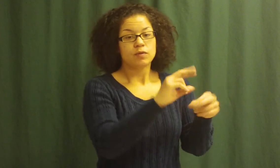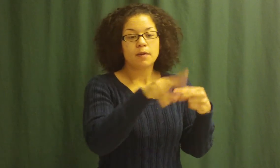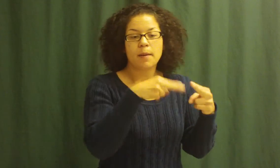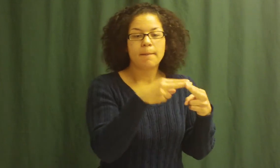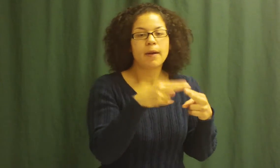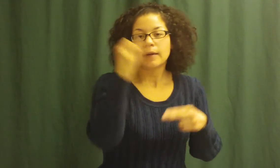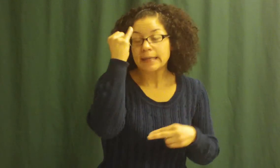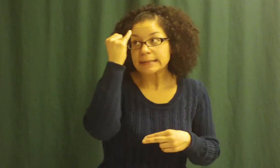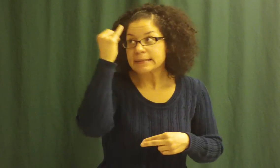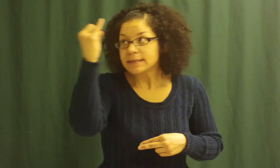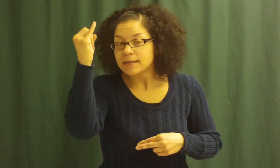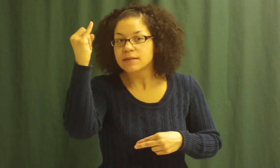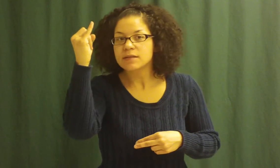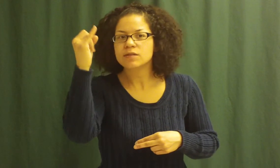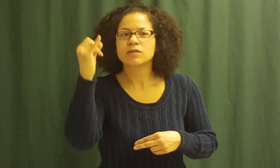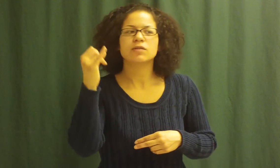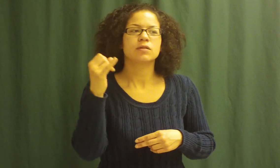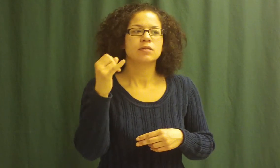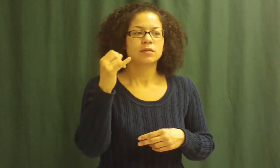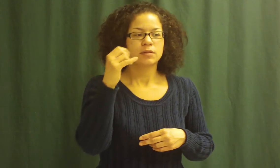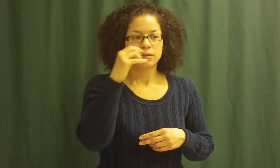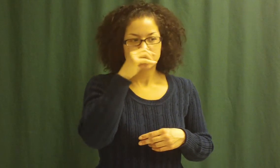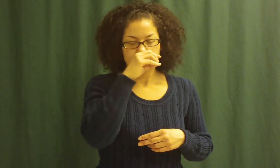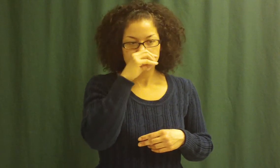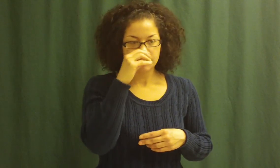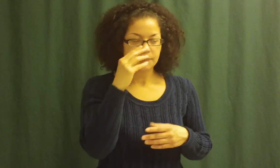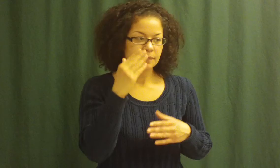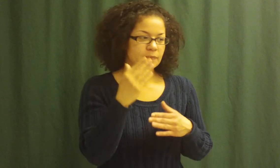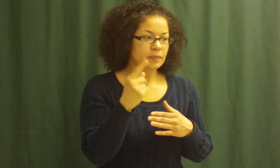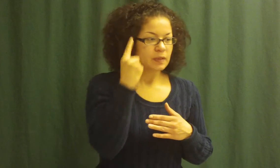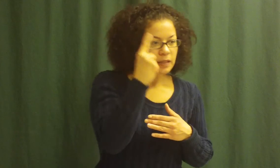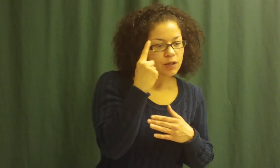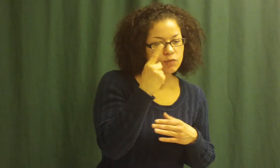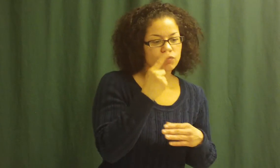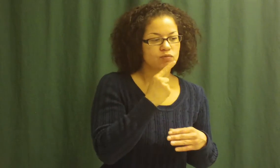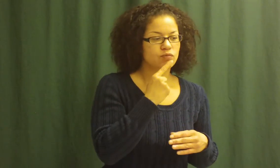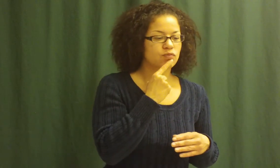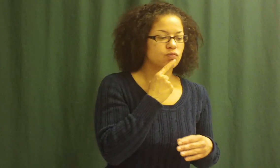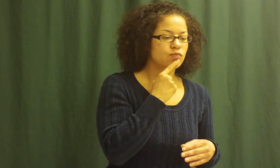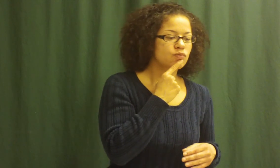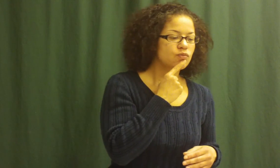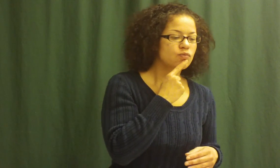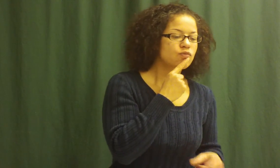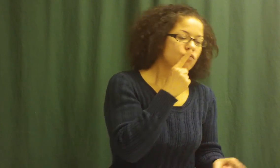just. Sociologists disagree, however, on these values.